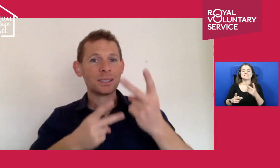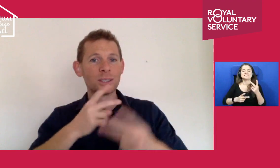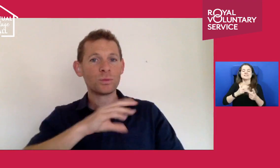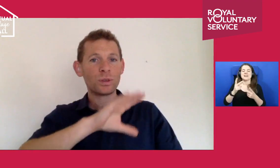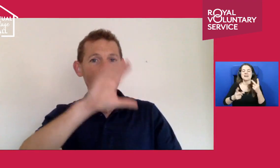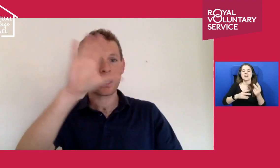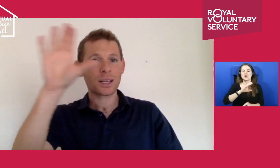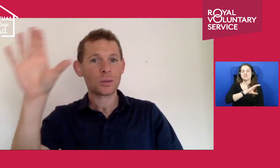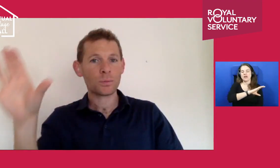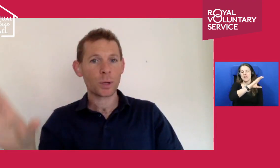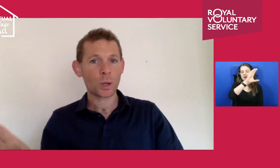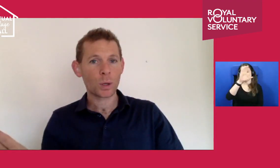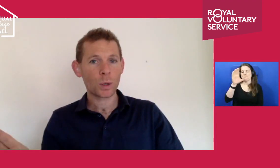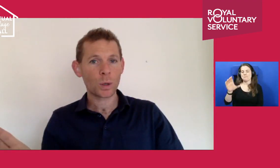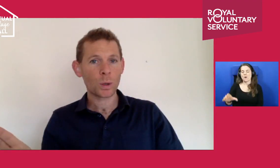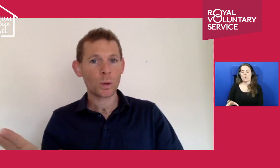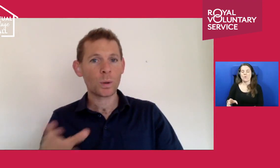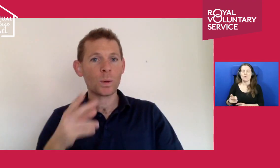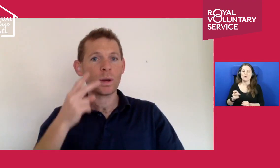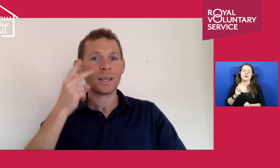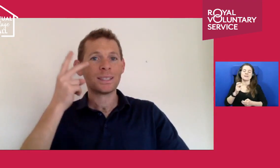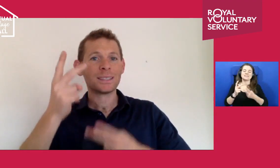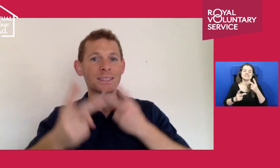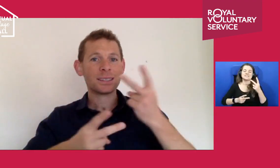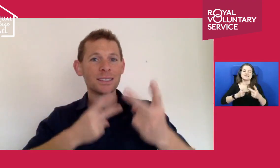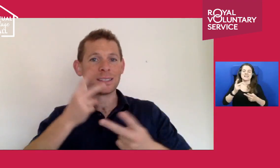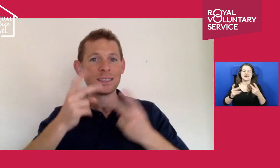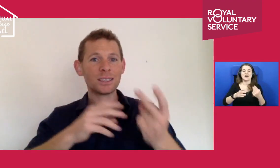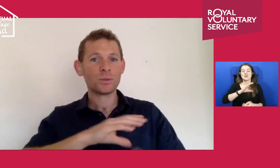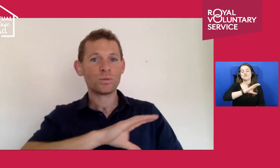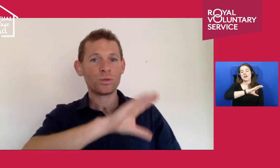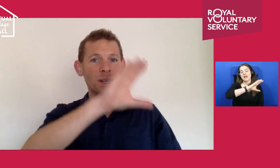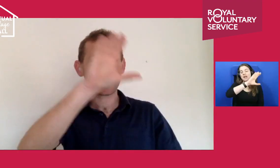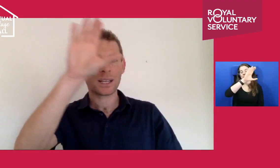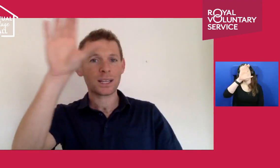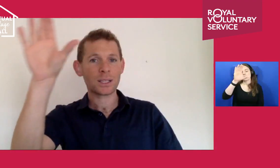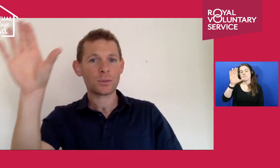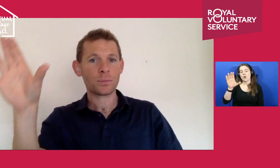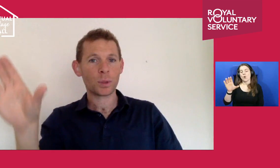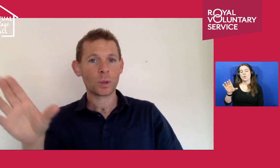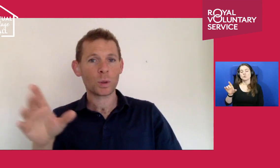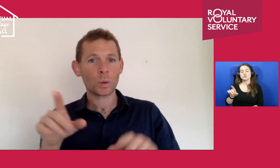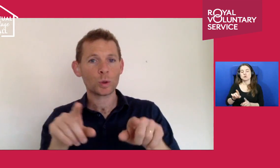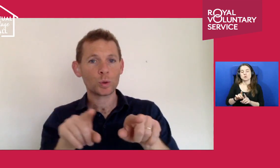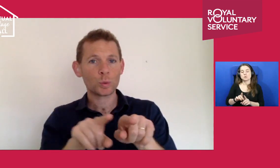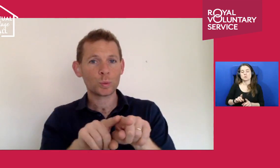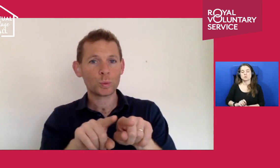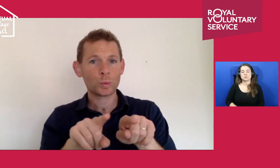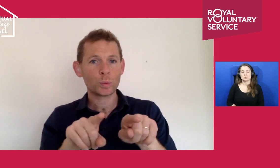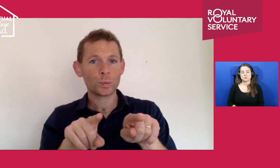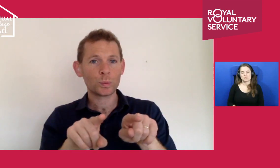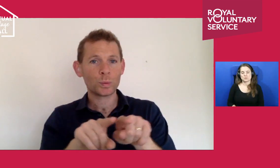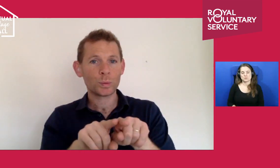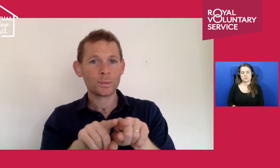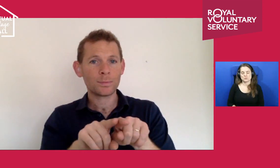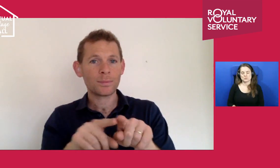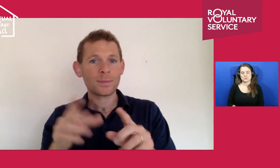sing a rainbow, sing a rainbow too.